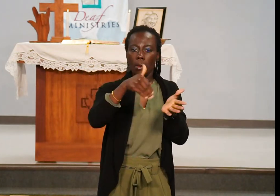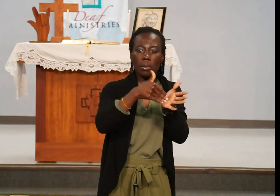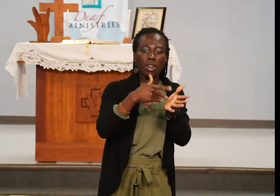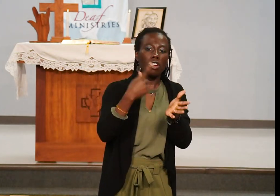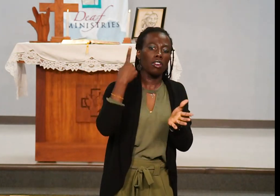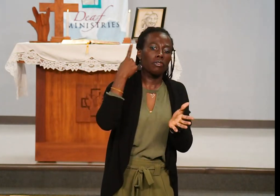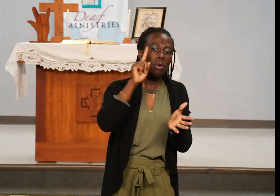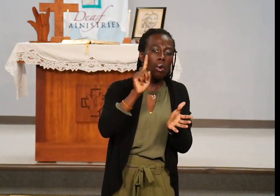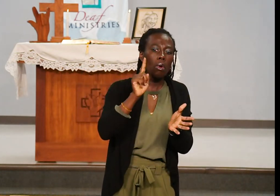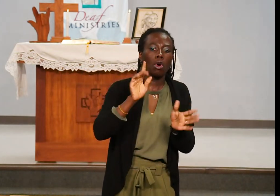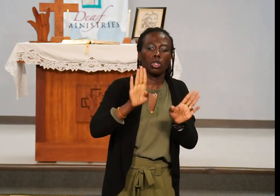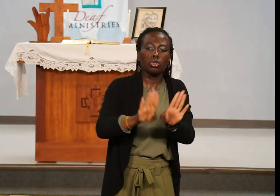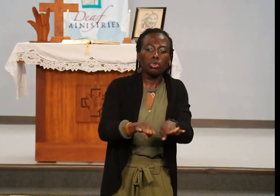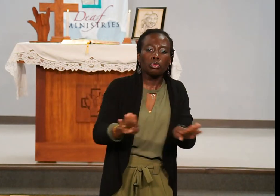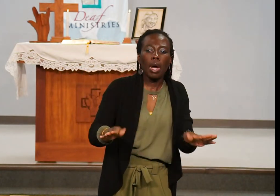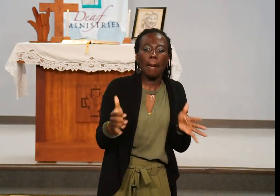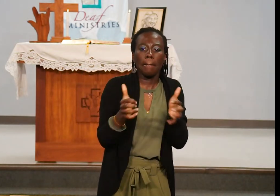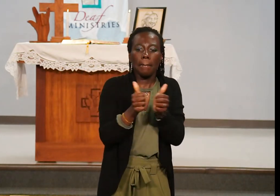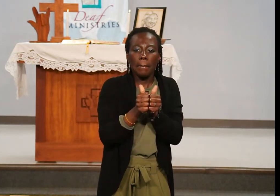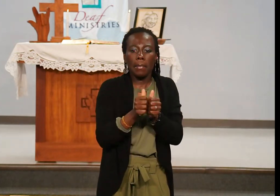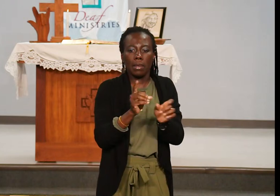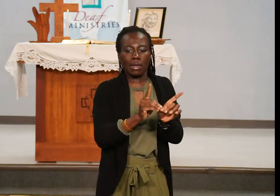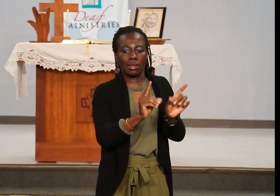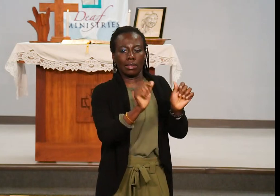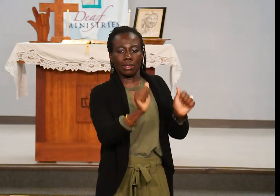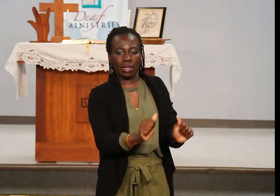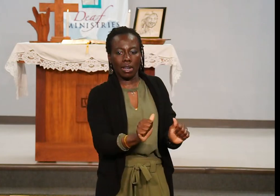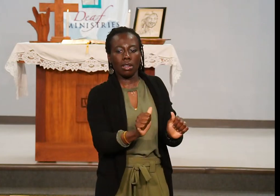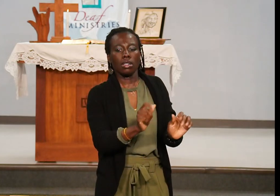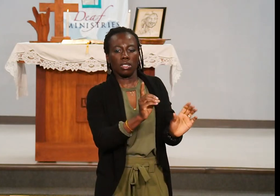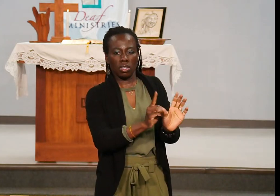Center for Children with Disabilities